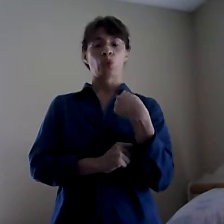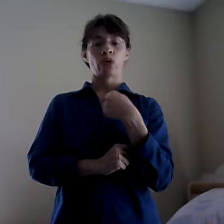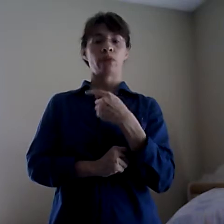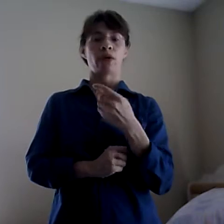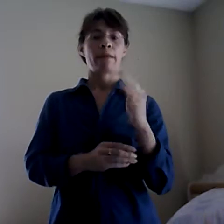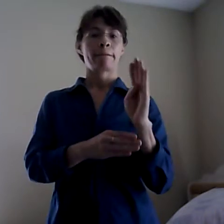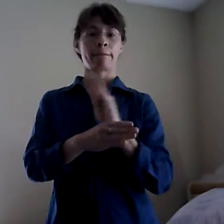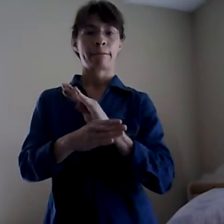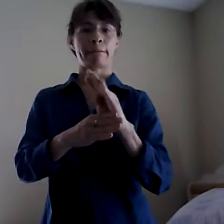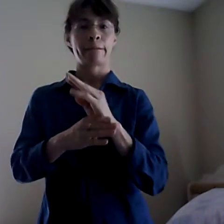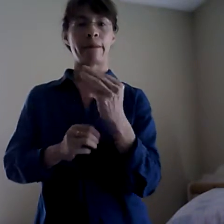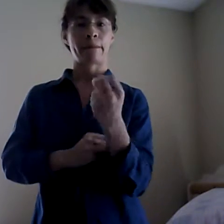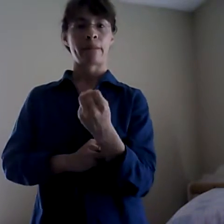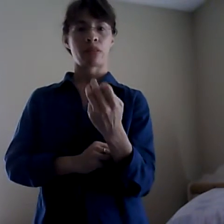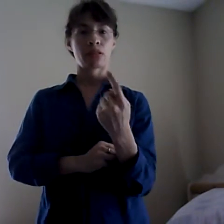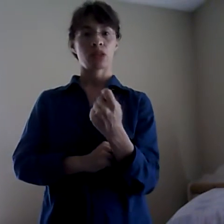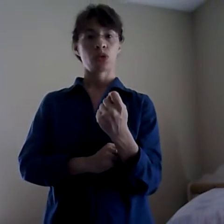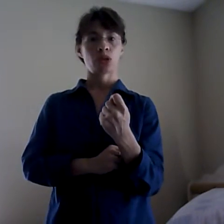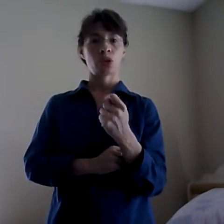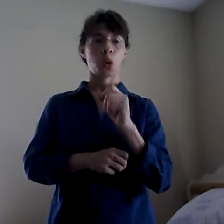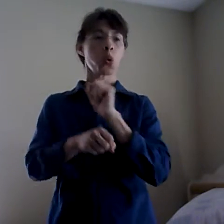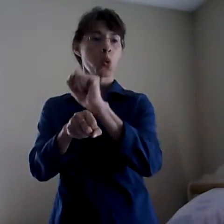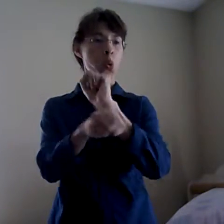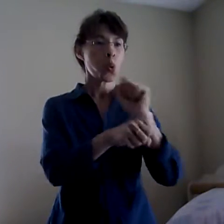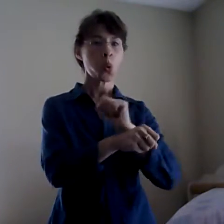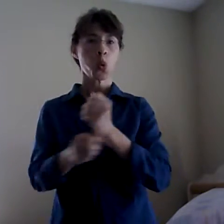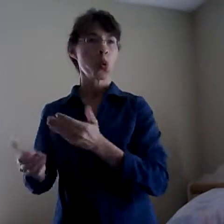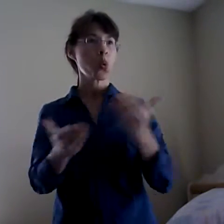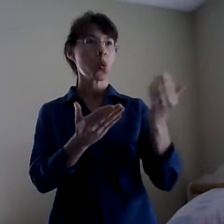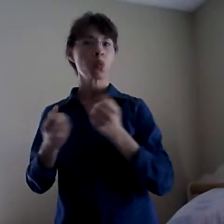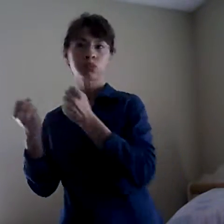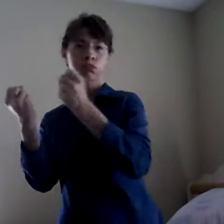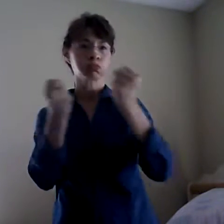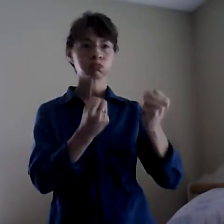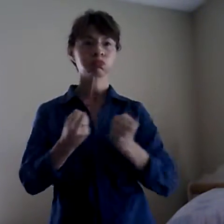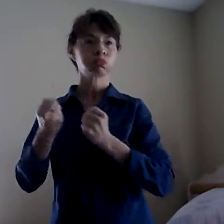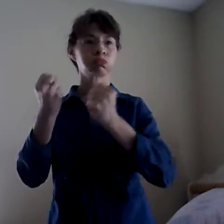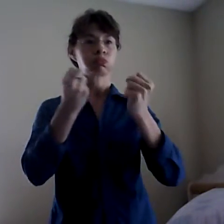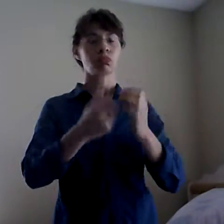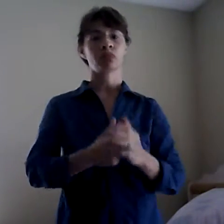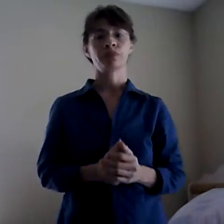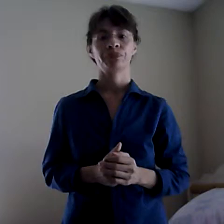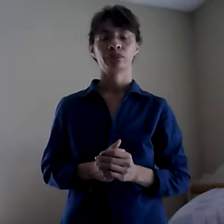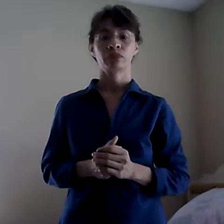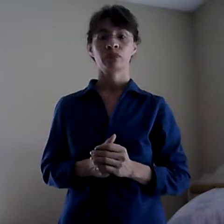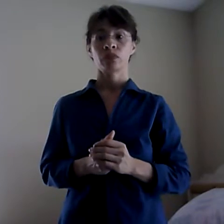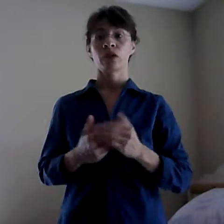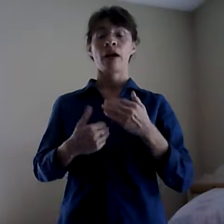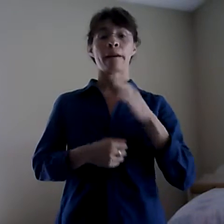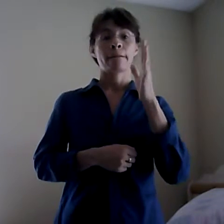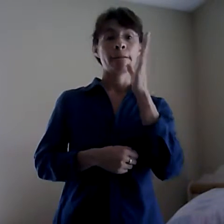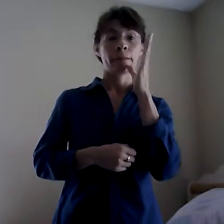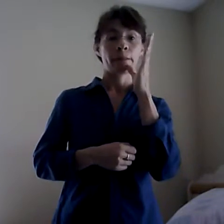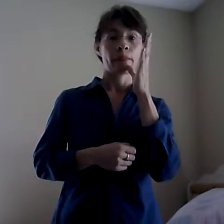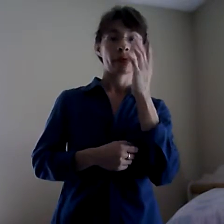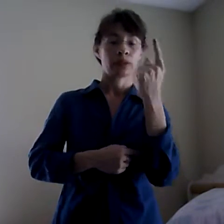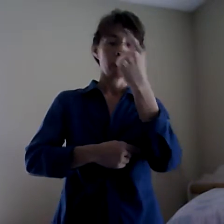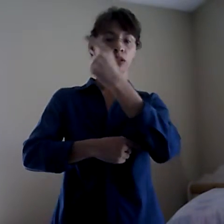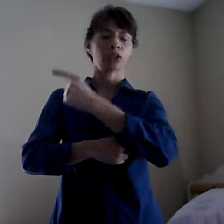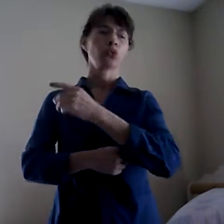it won't be that busy. We have Mother's Day, which is the biggie, because